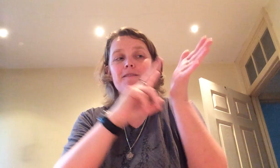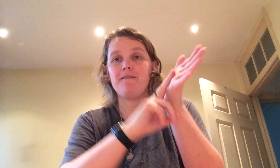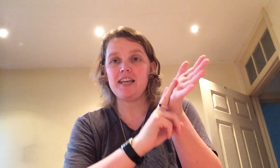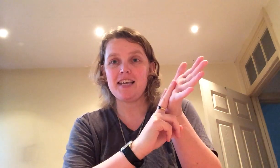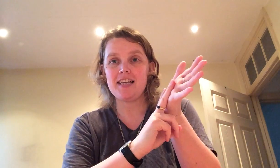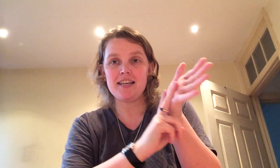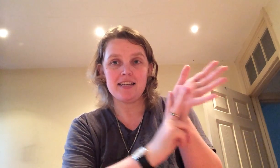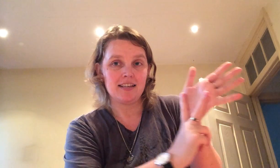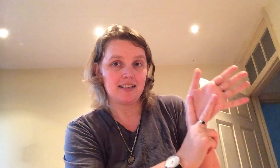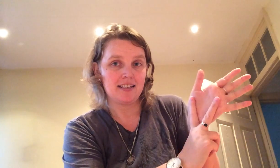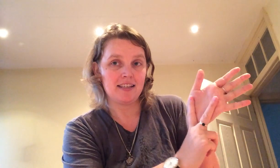V,